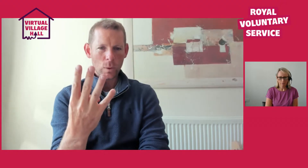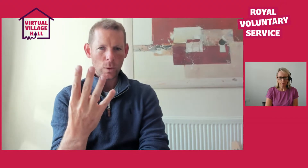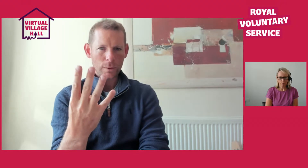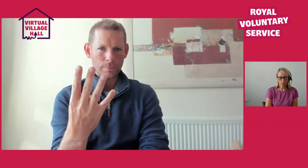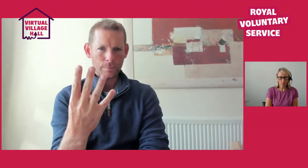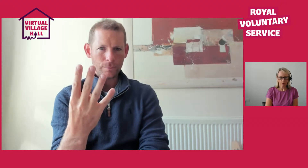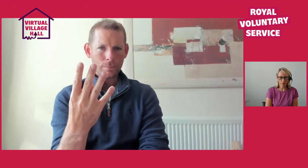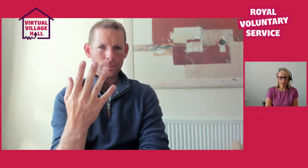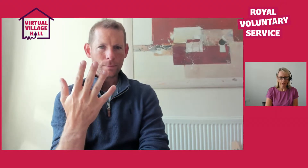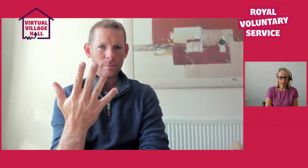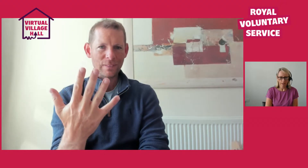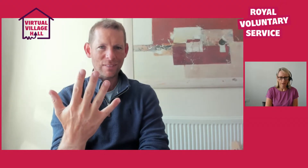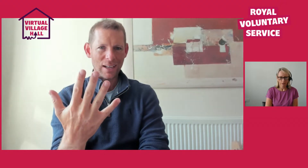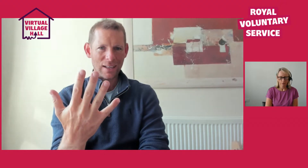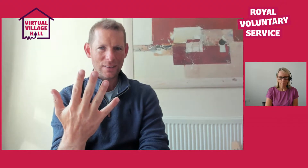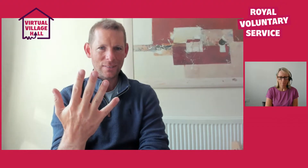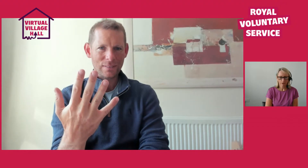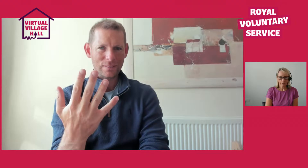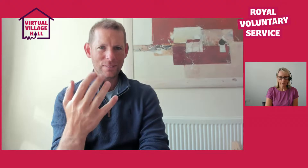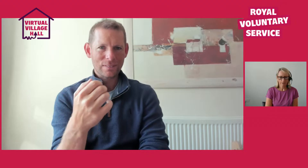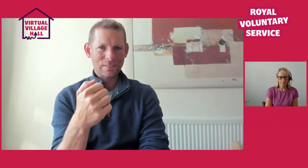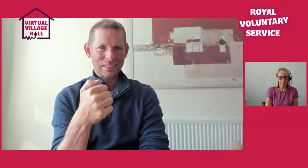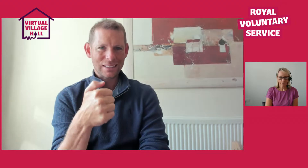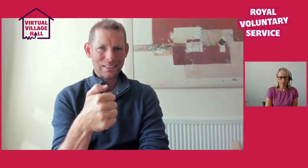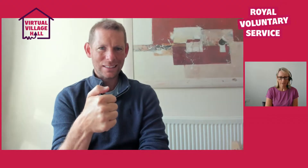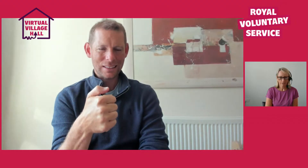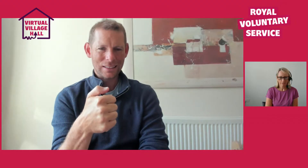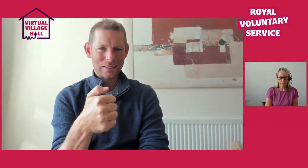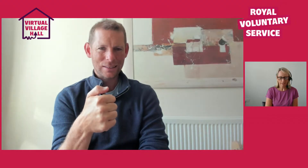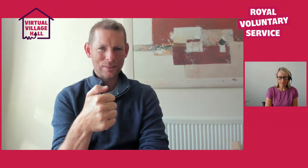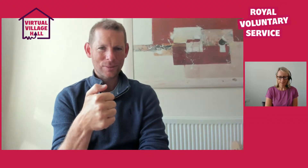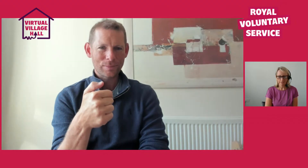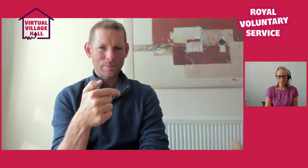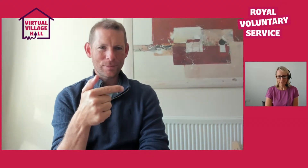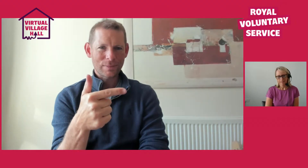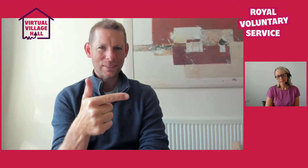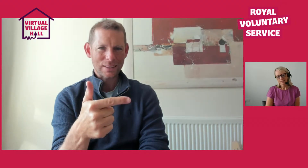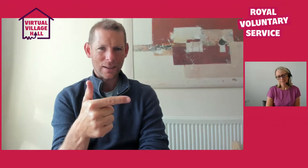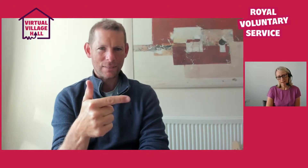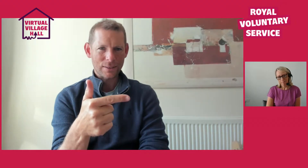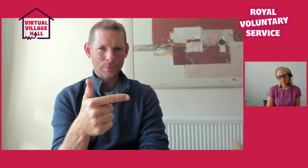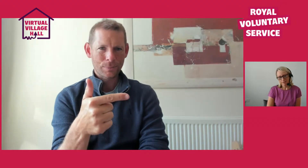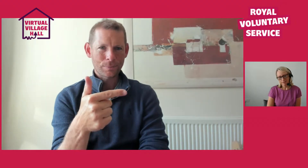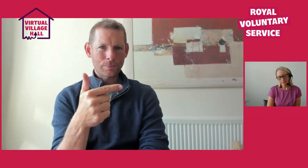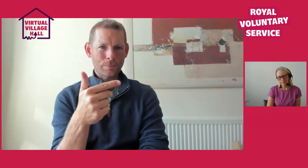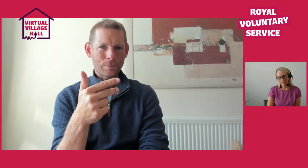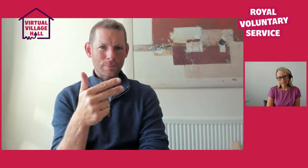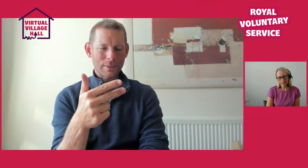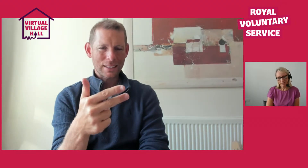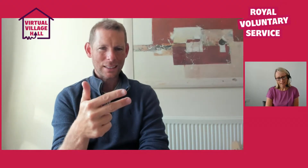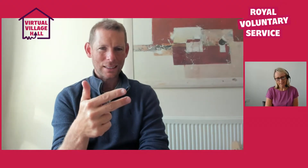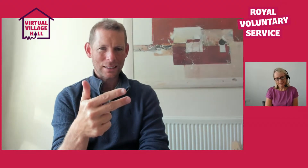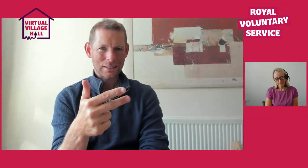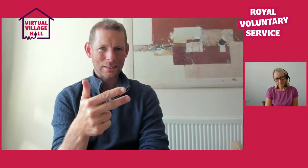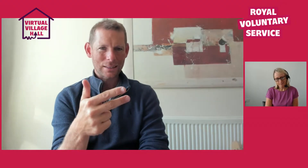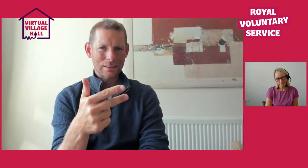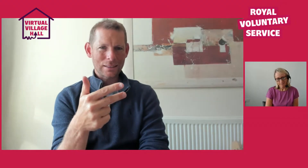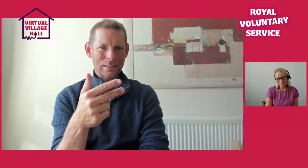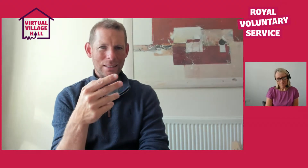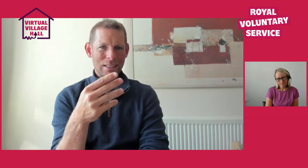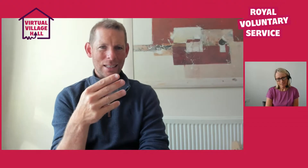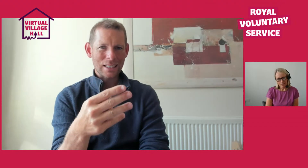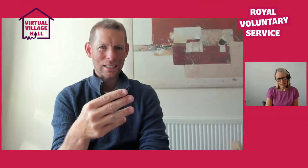3, 4, 5, 6, 7,